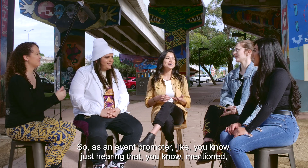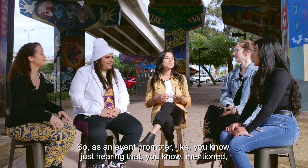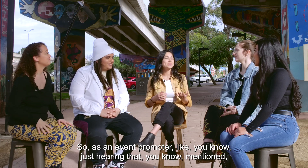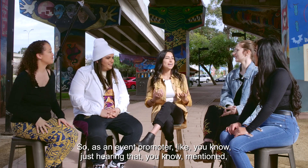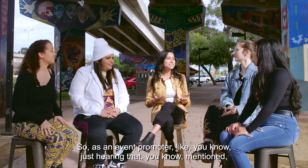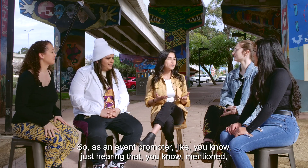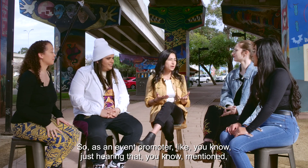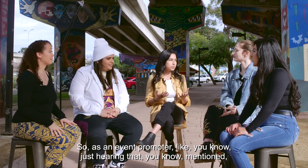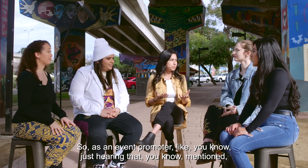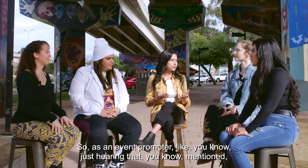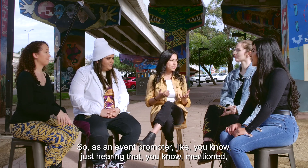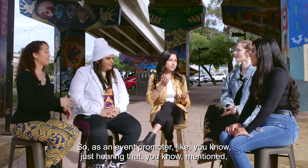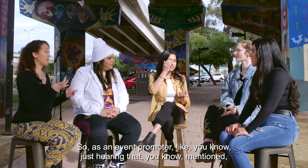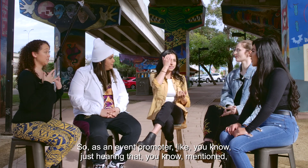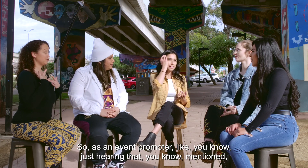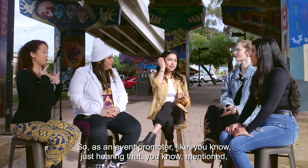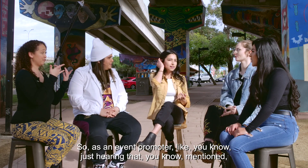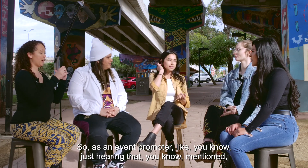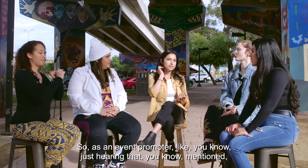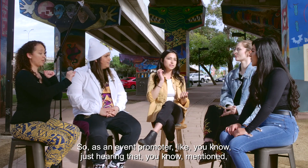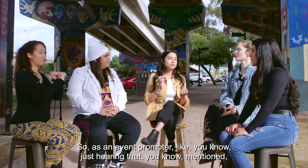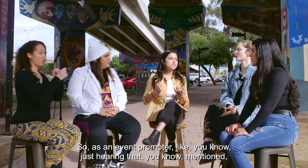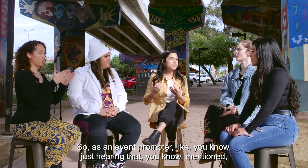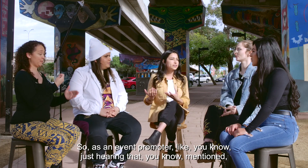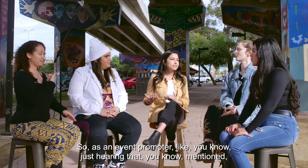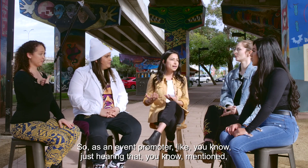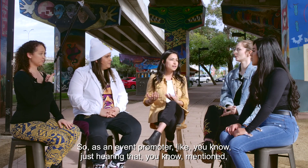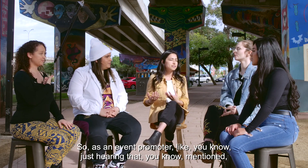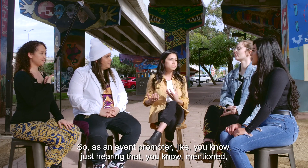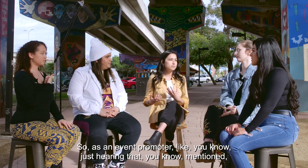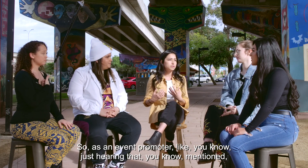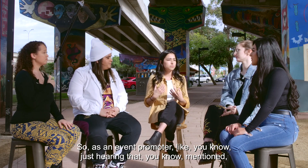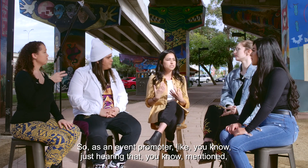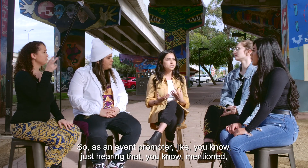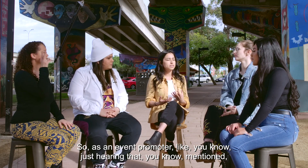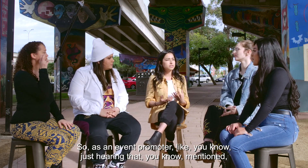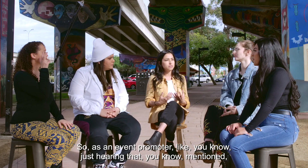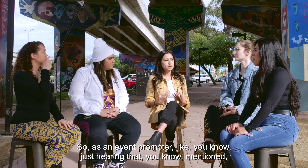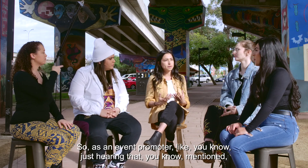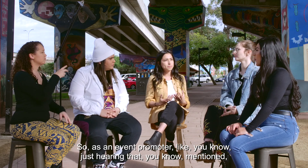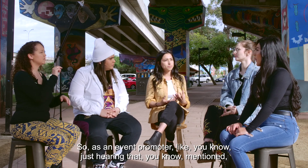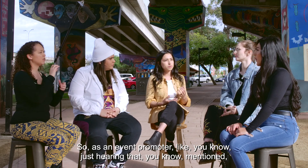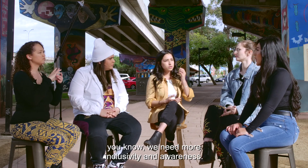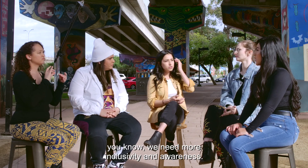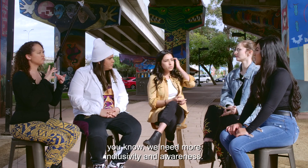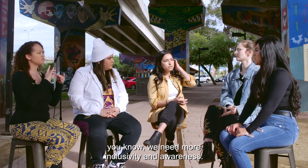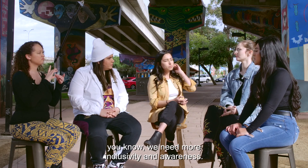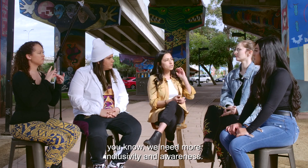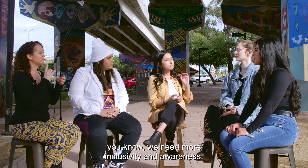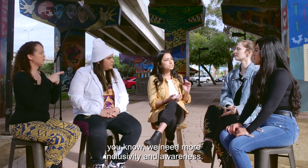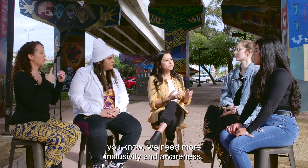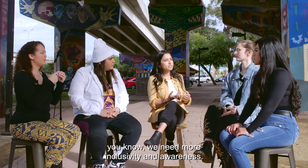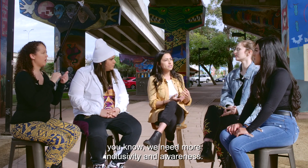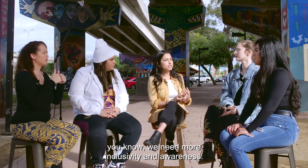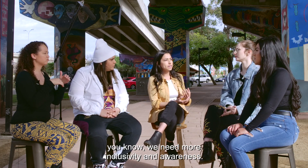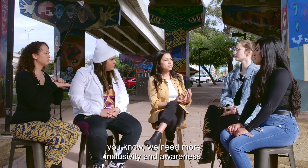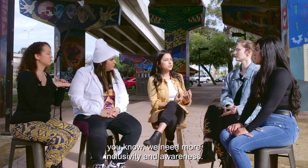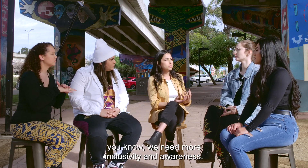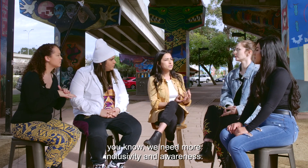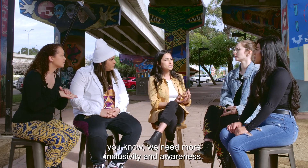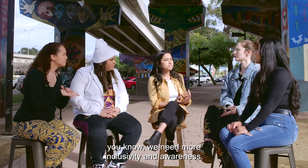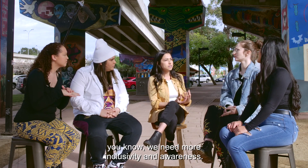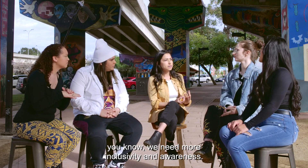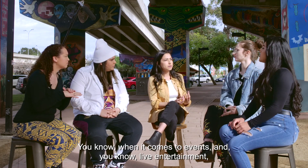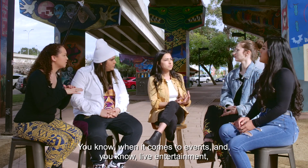So as an event promoter, just hearing Nat, mention, we need more inclusivity